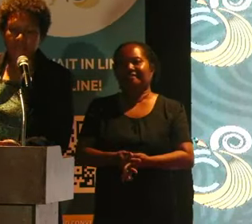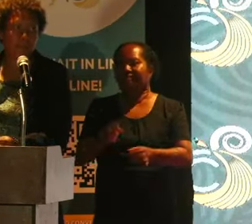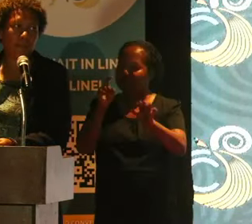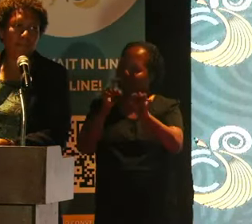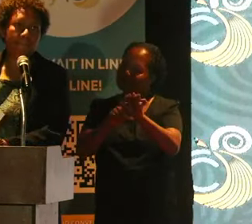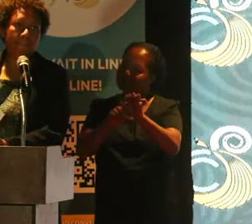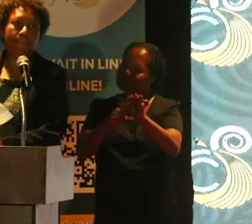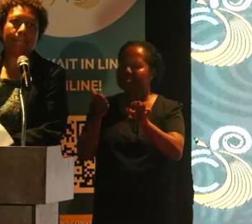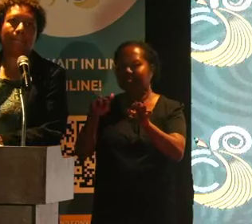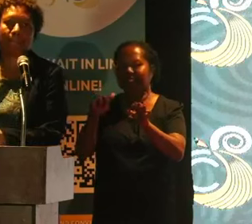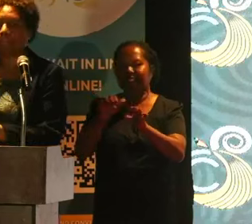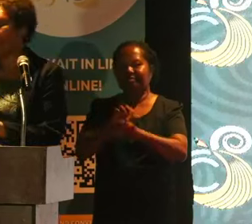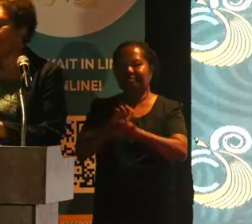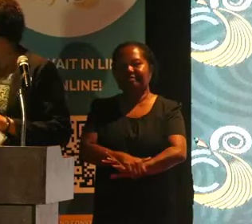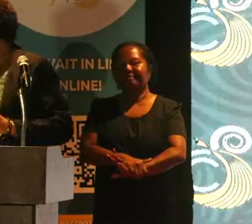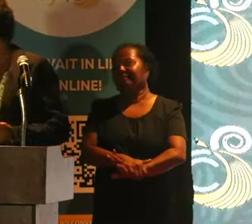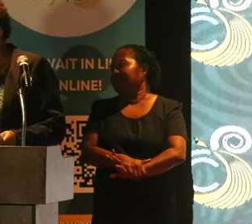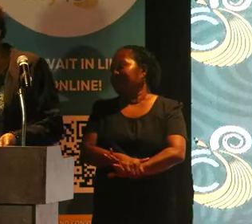have any.